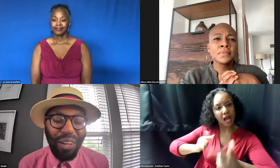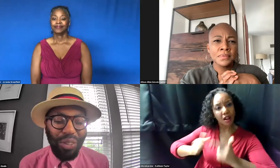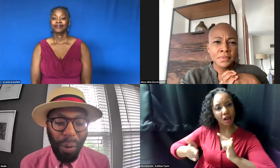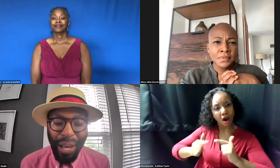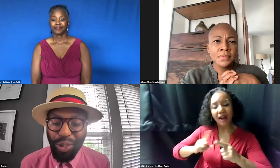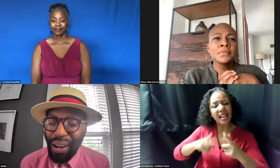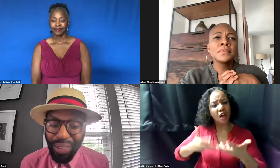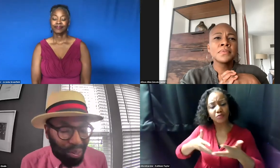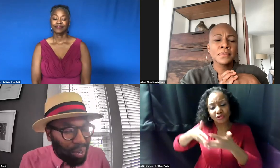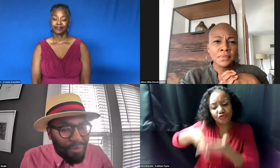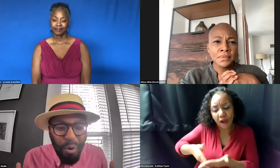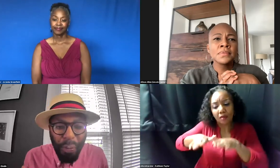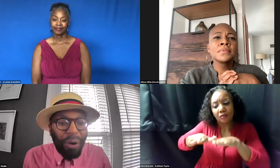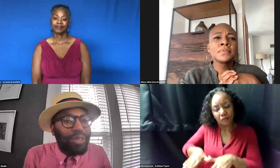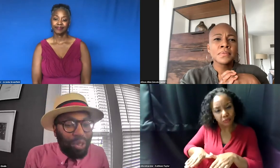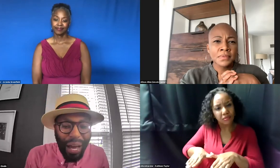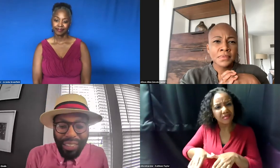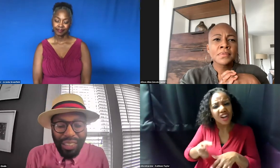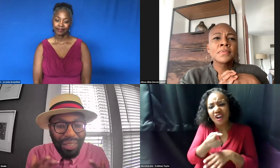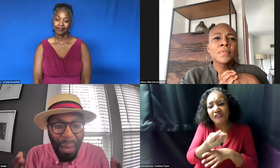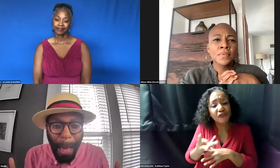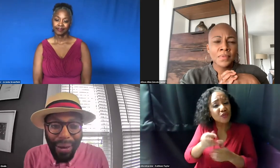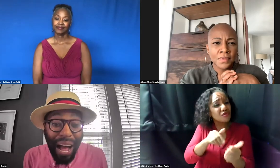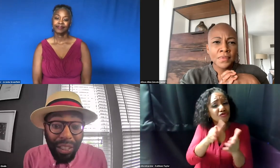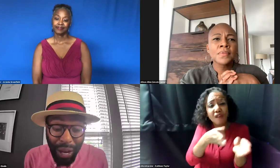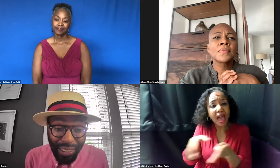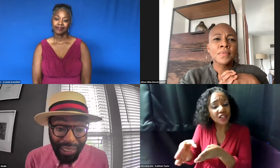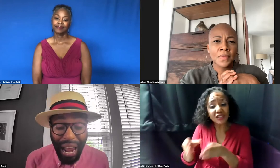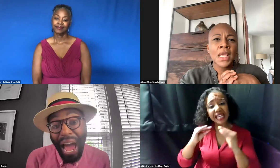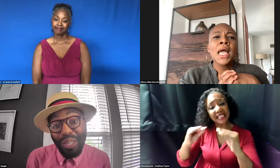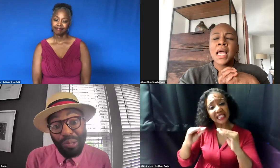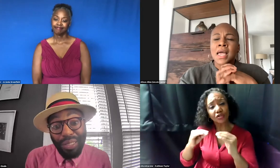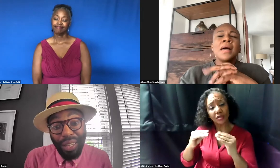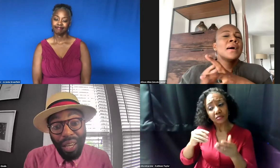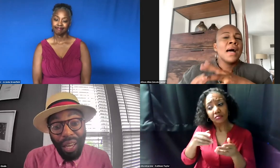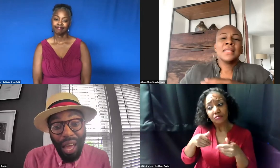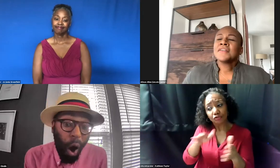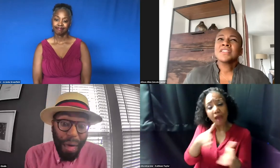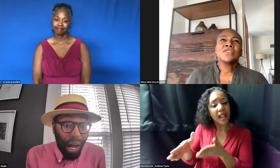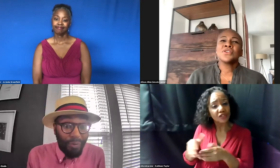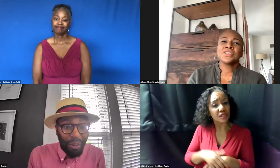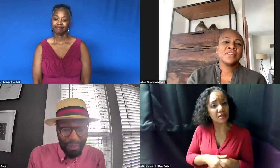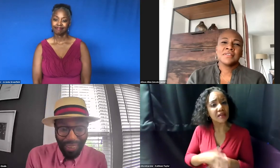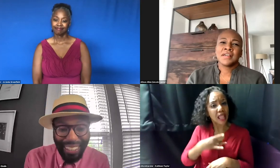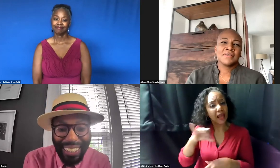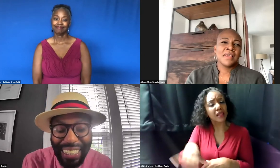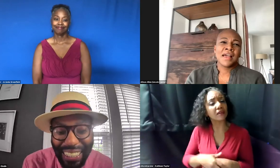and grounds you and makes you better. So those are a few personal strategies and pedagogical strategies that I use. I love that's